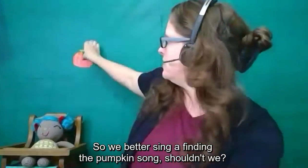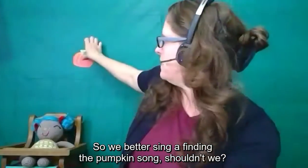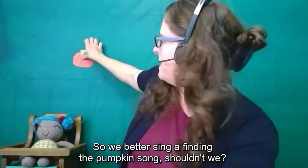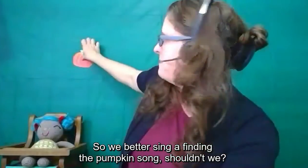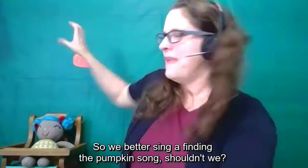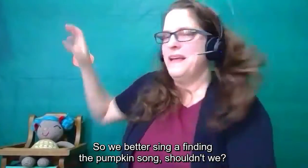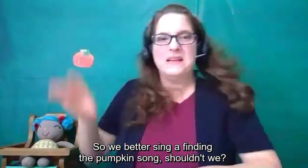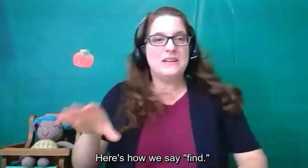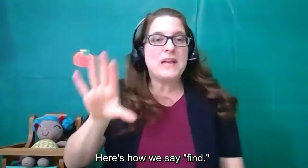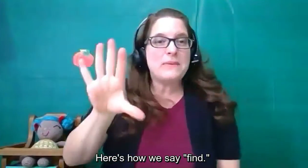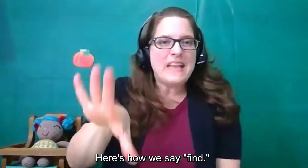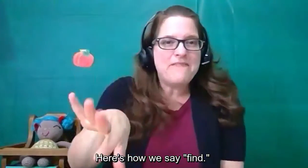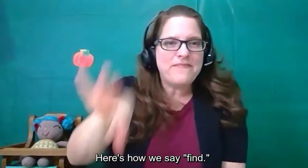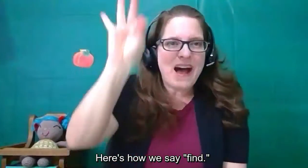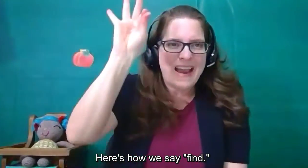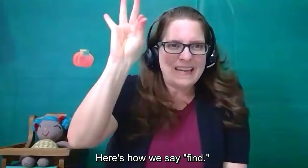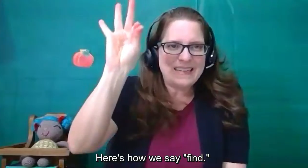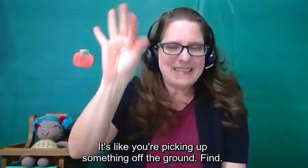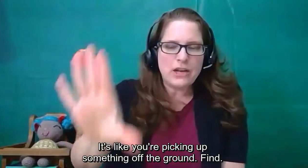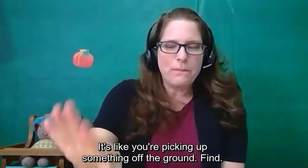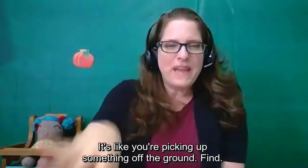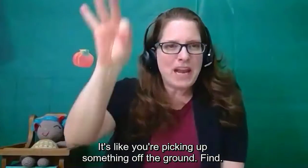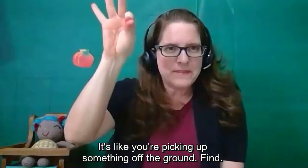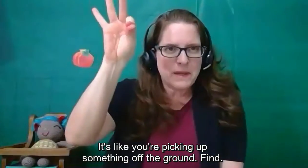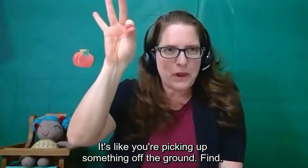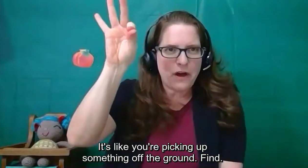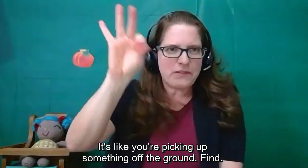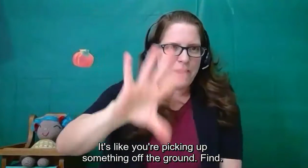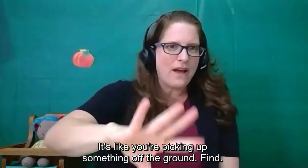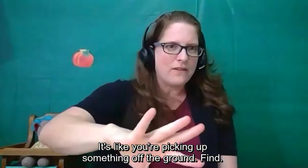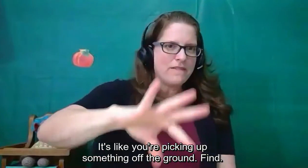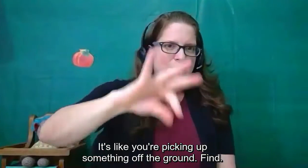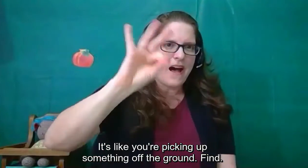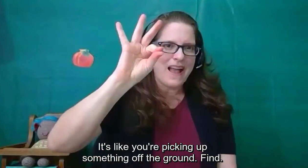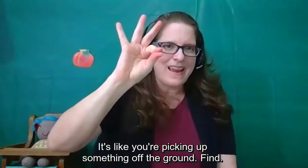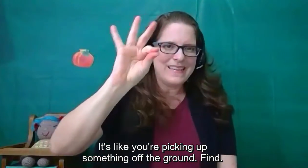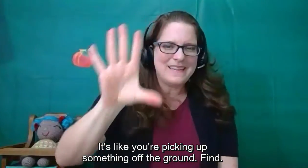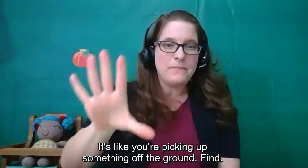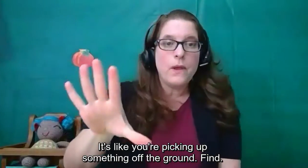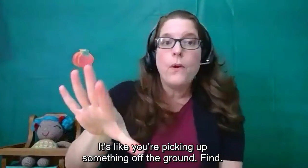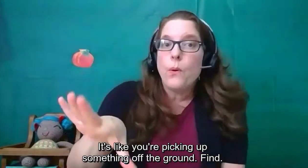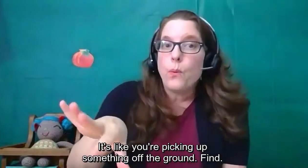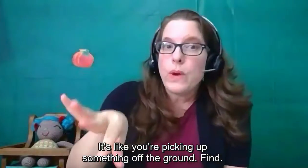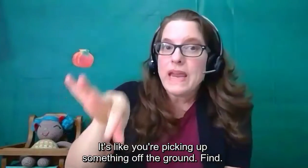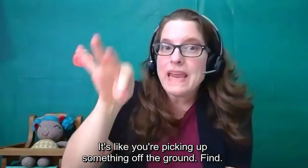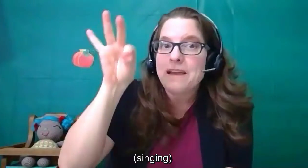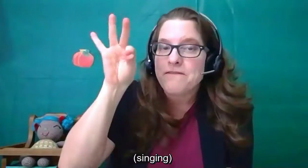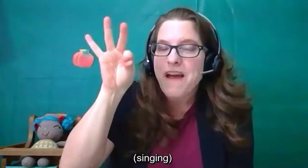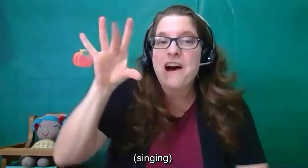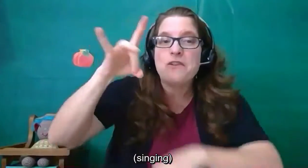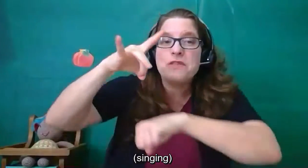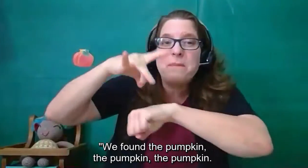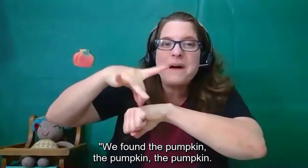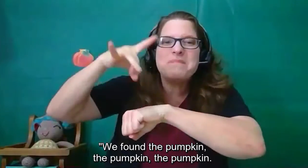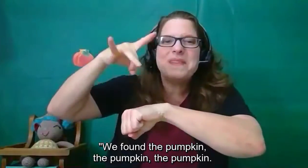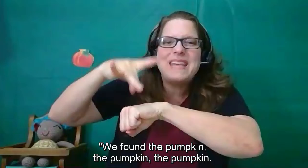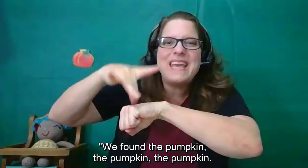we? Here's how we say find. It's like you're picking up something off the ground. Find. We found the pumpkin,